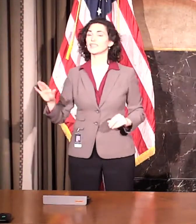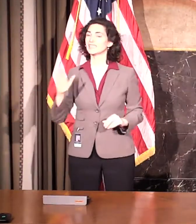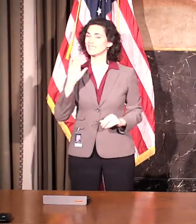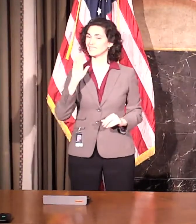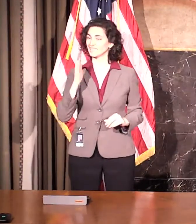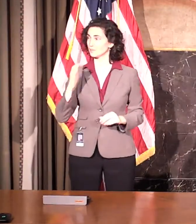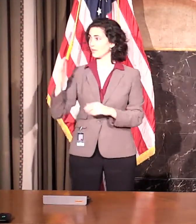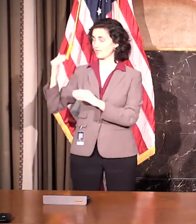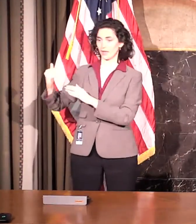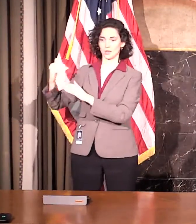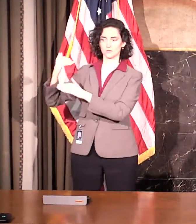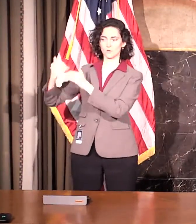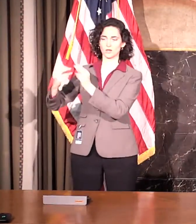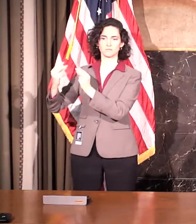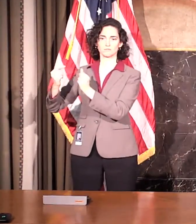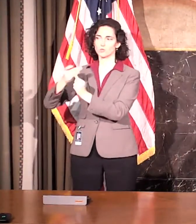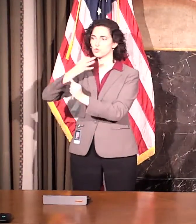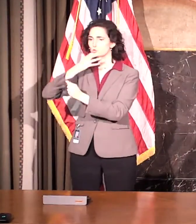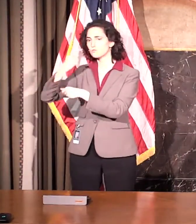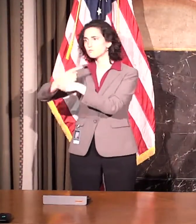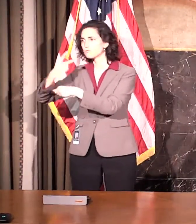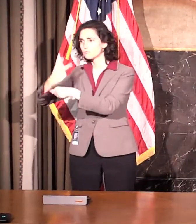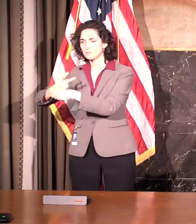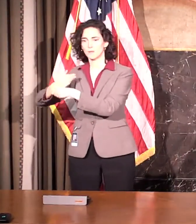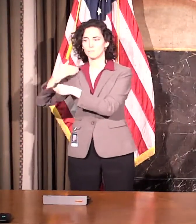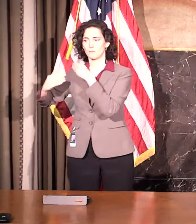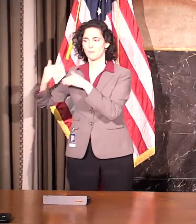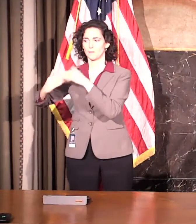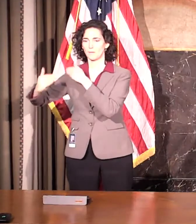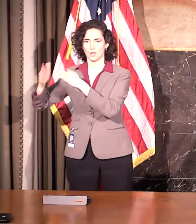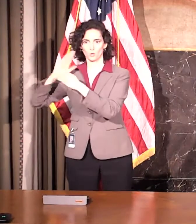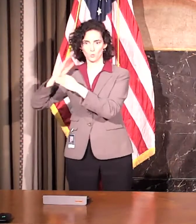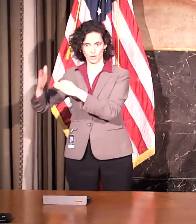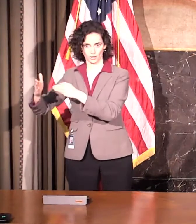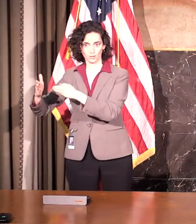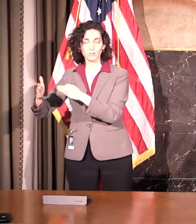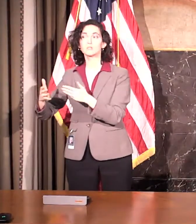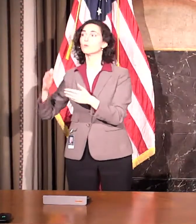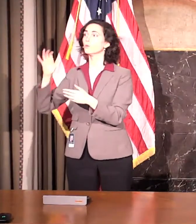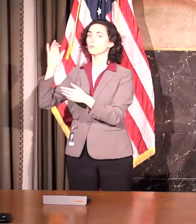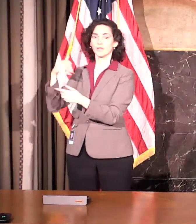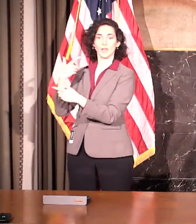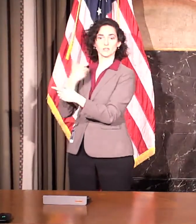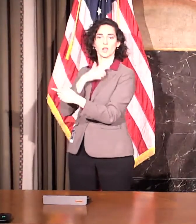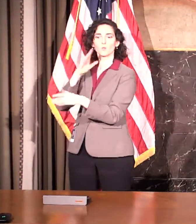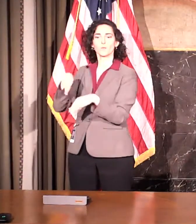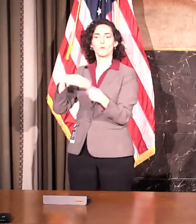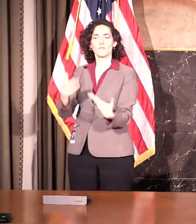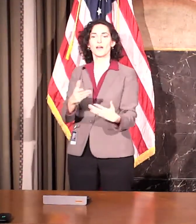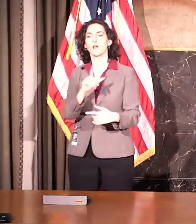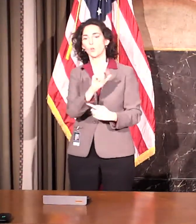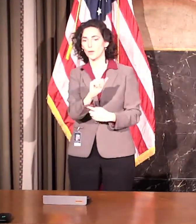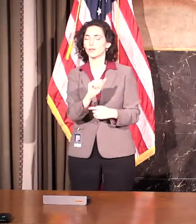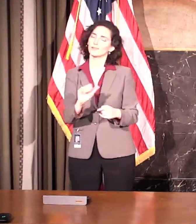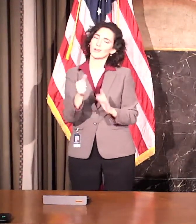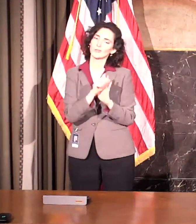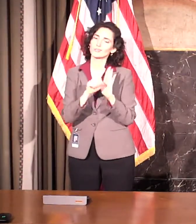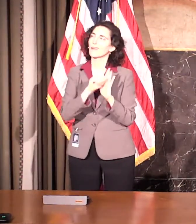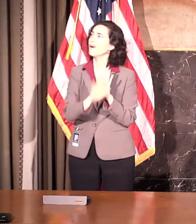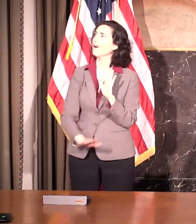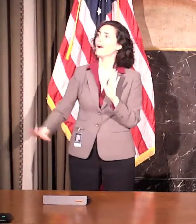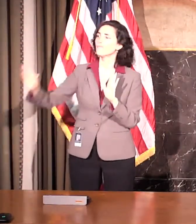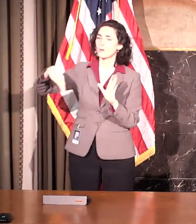next few days, and we will have vaccinations in Louisiana and elsewhere around the country with the Moderna